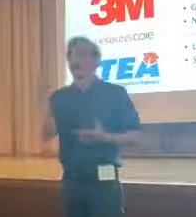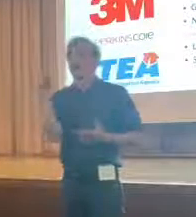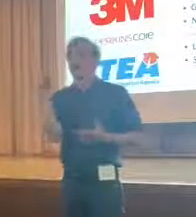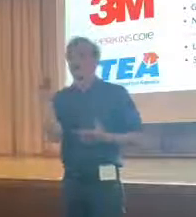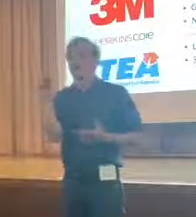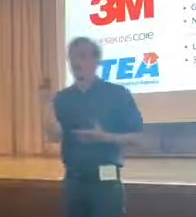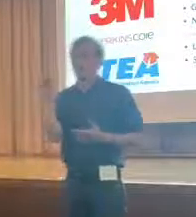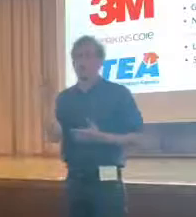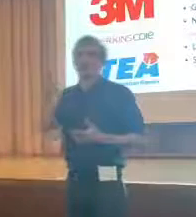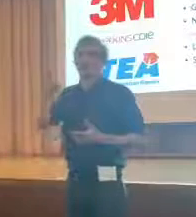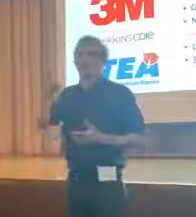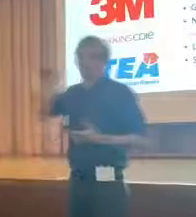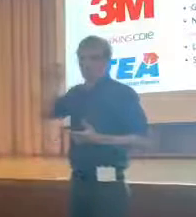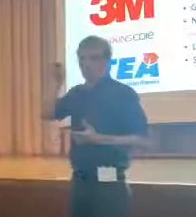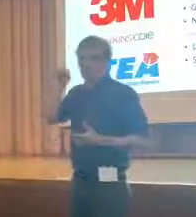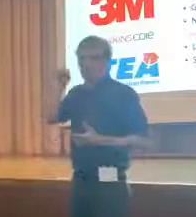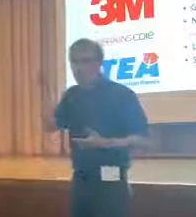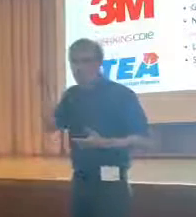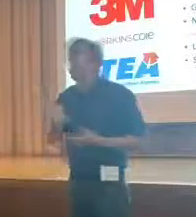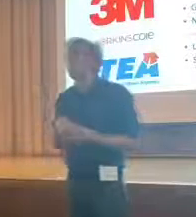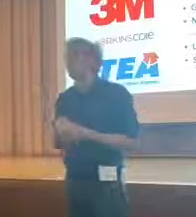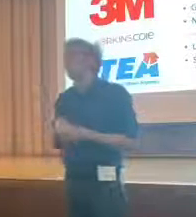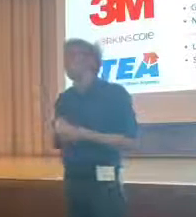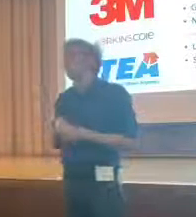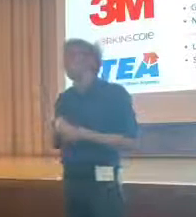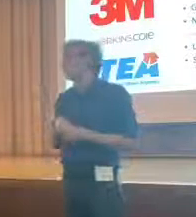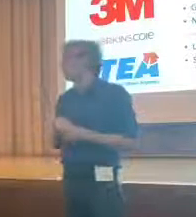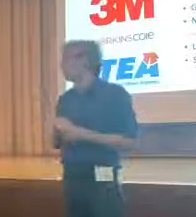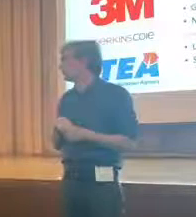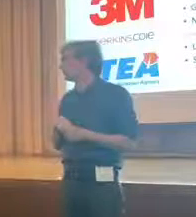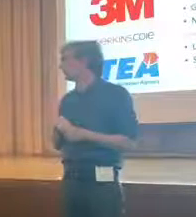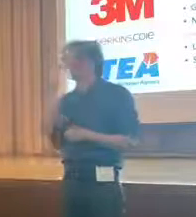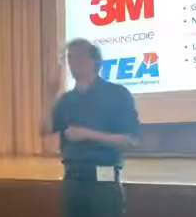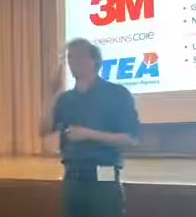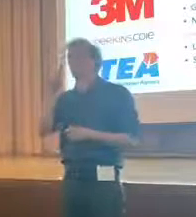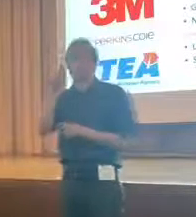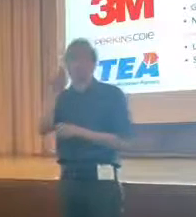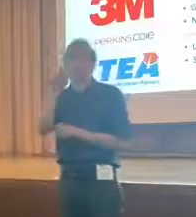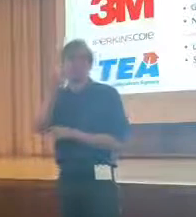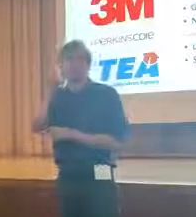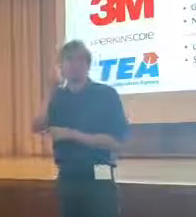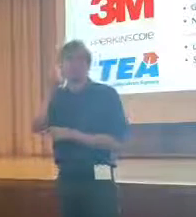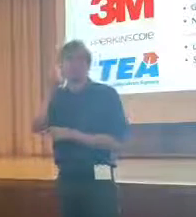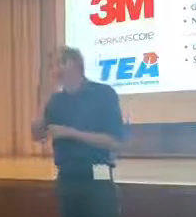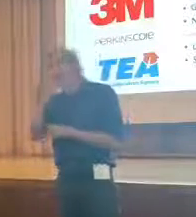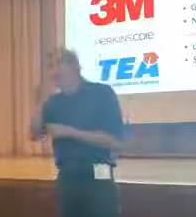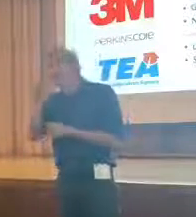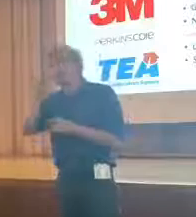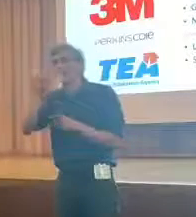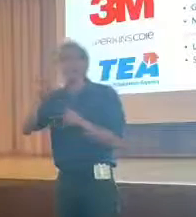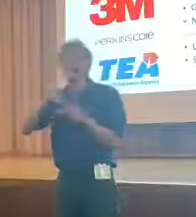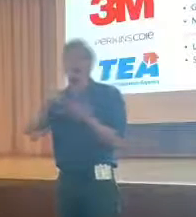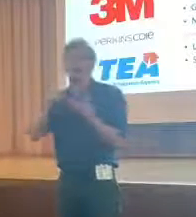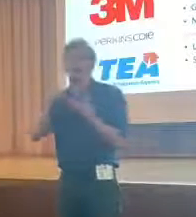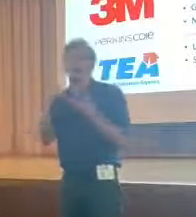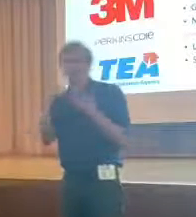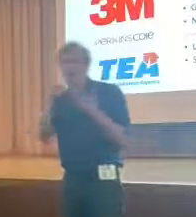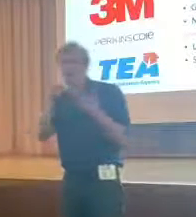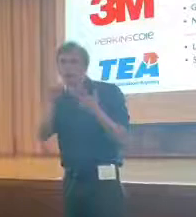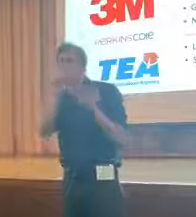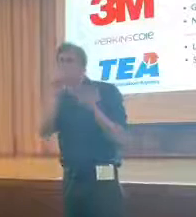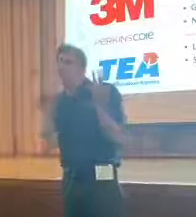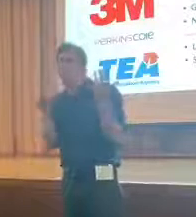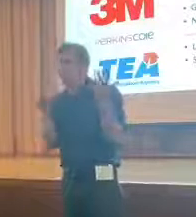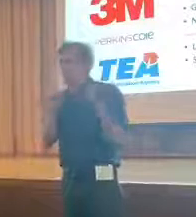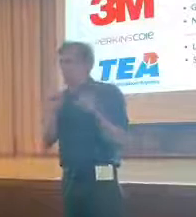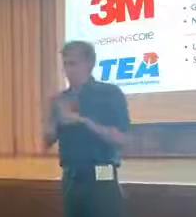in legal. We work for companies like Perkins Coie and Dorsey Whitney. We always work on behalf of people that are trying to make